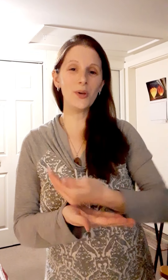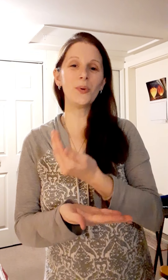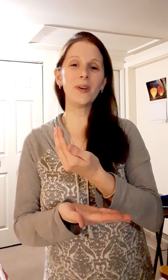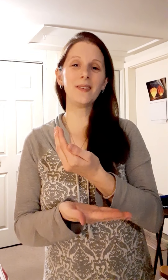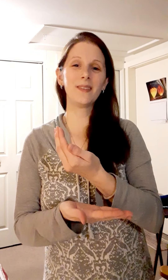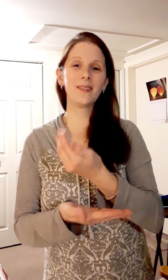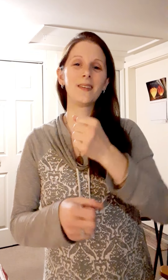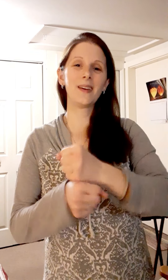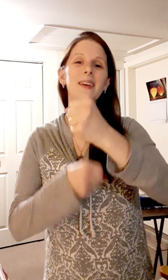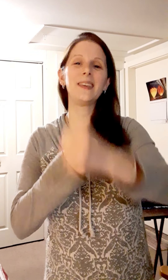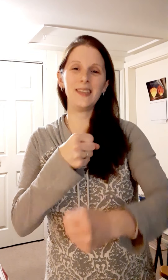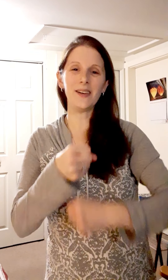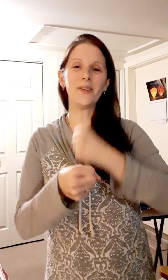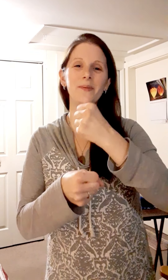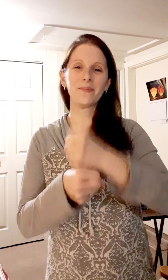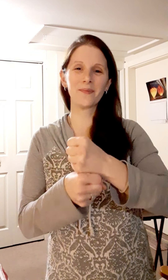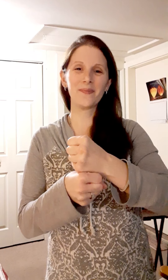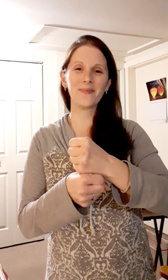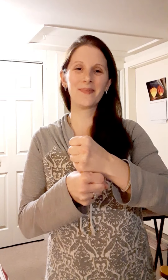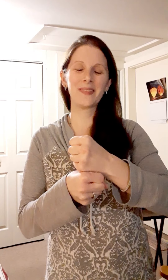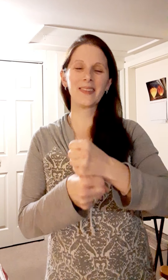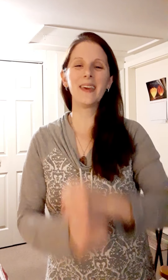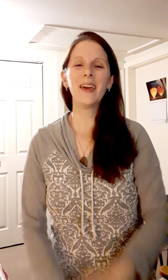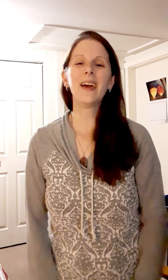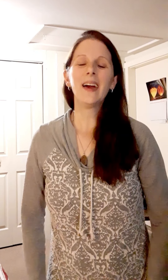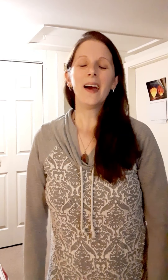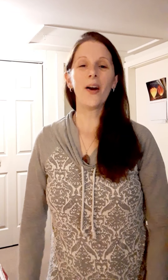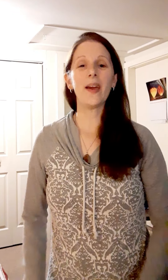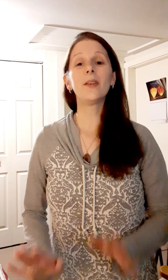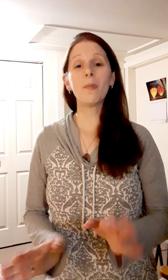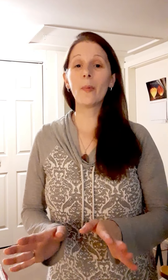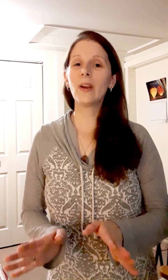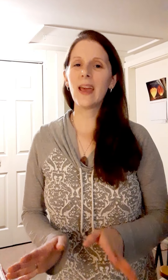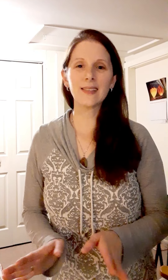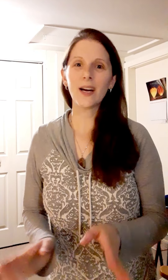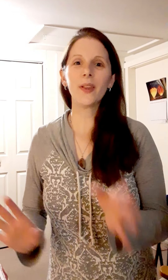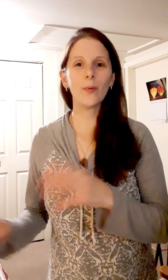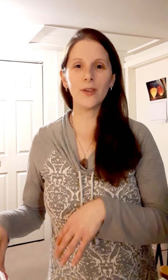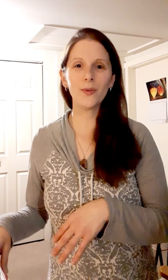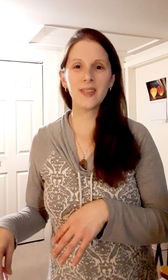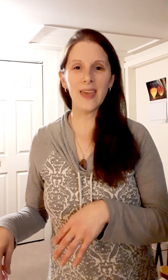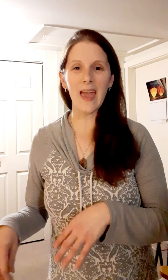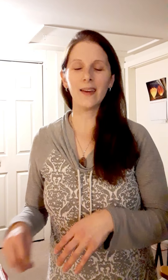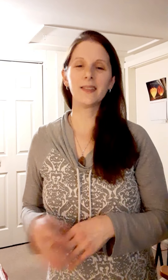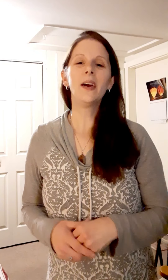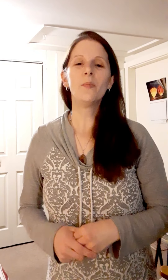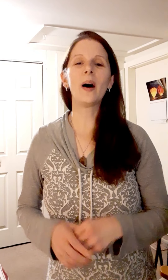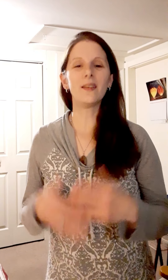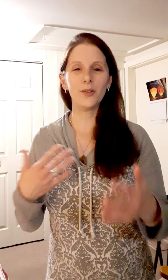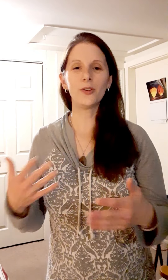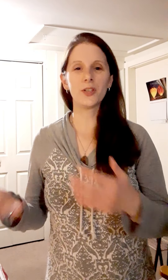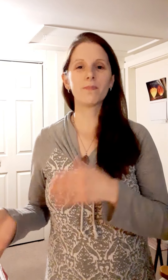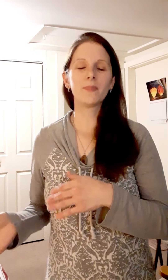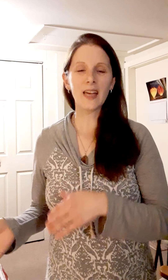New Year. All right, and remember in ASL they wouldn't use the and, but you can just